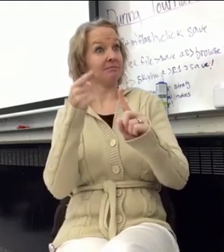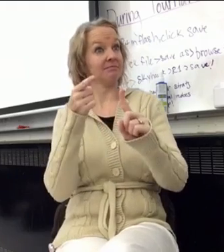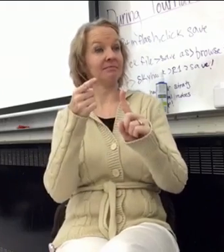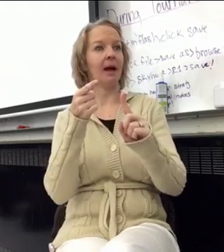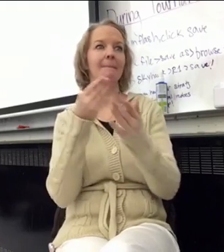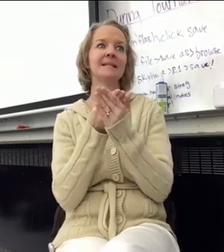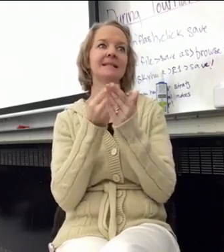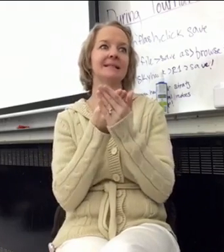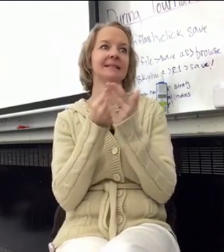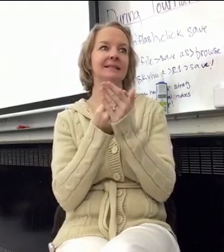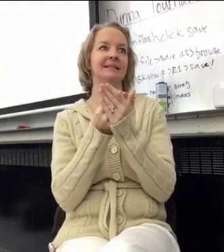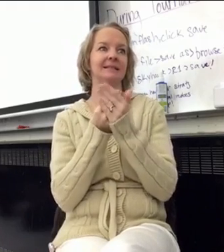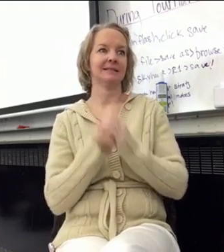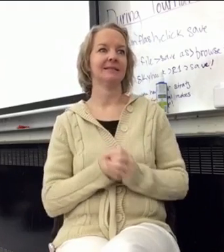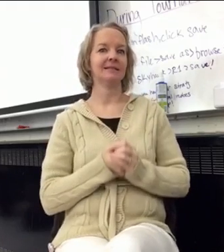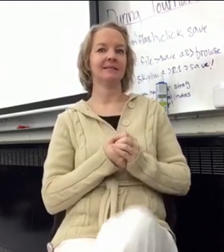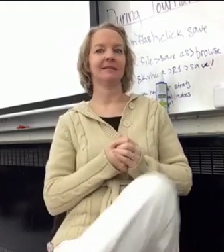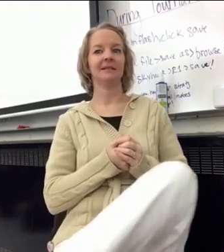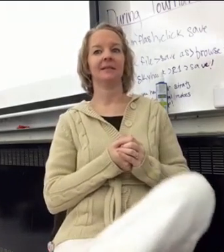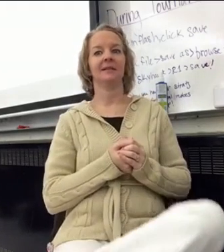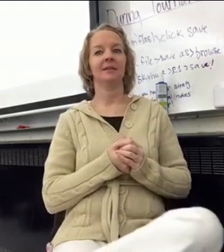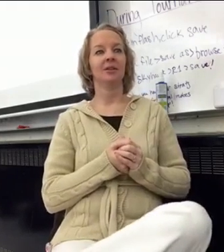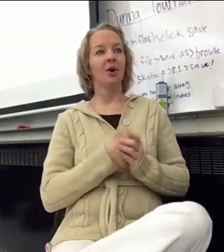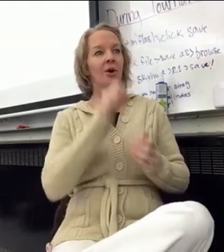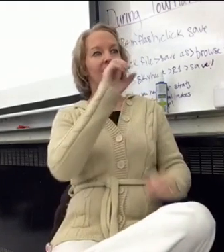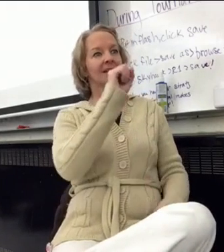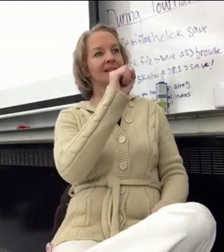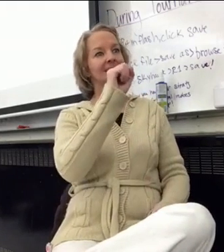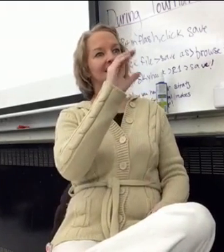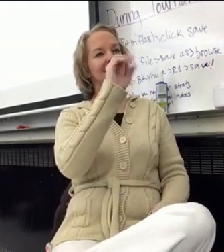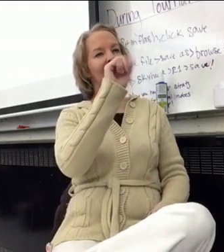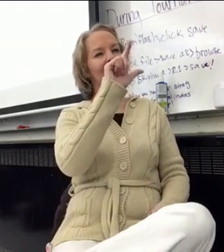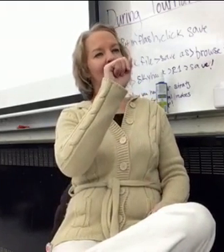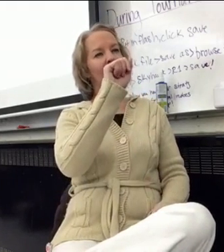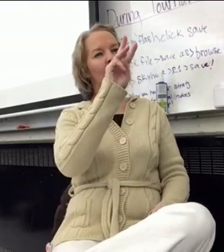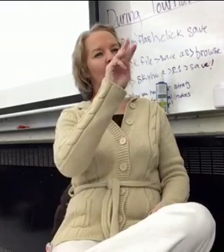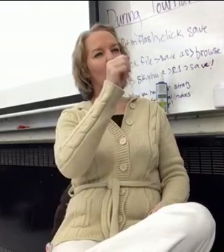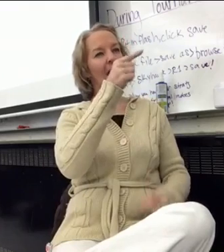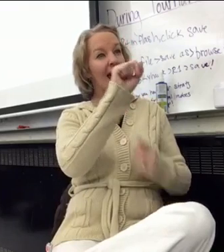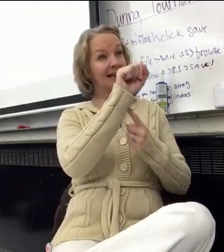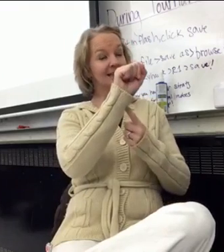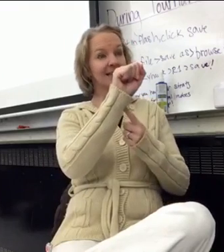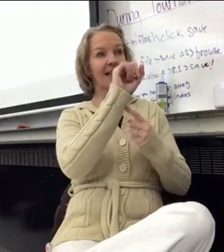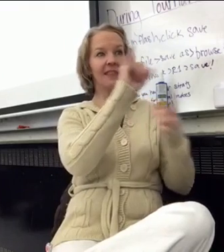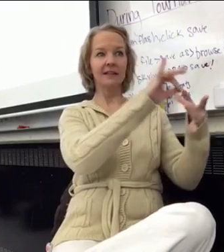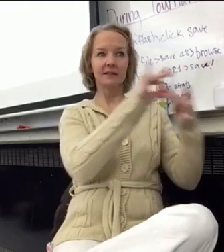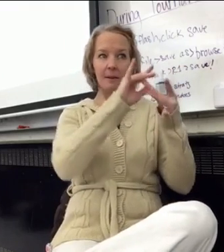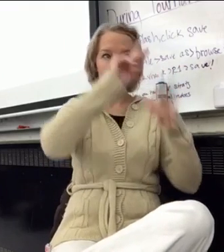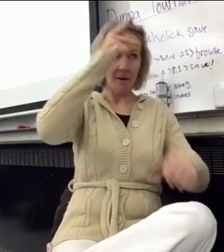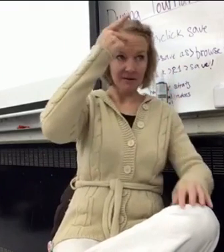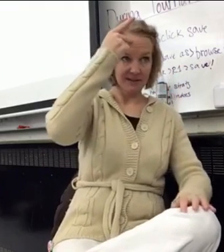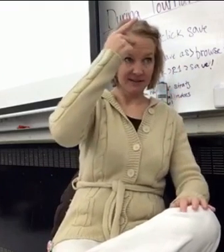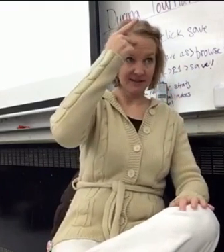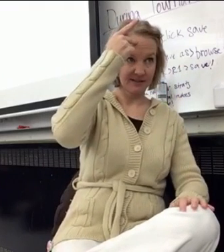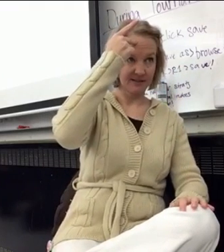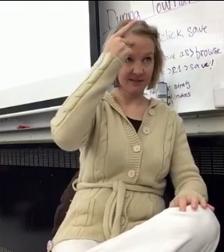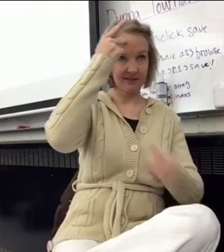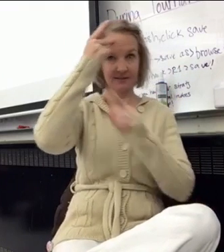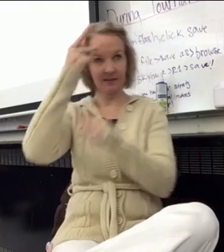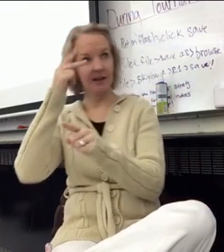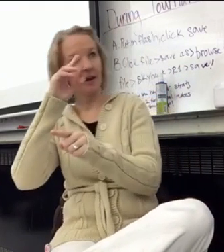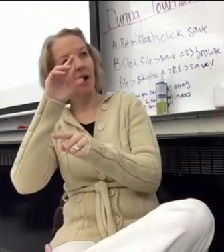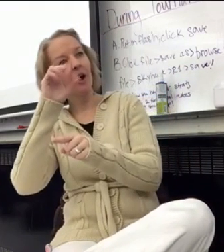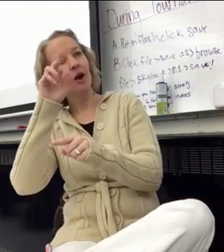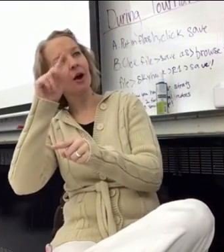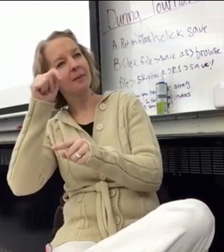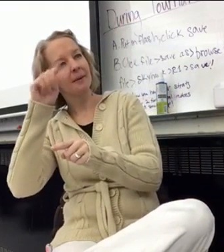money. Now, up at the Scalawags, make sure you know that Scalawags are specific to politics, whereas the carpetbaggers are